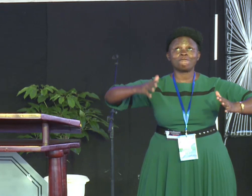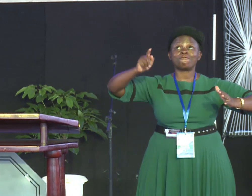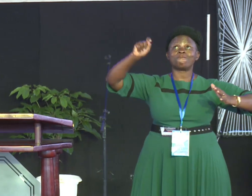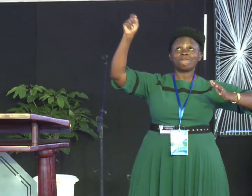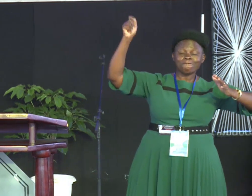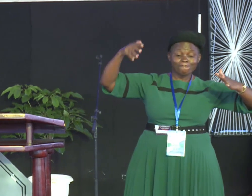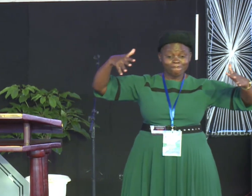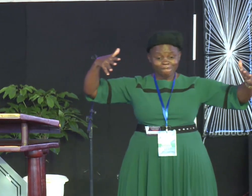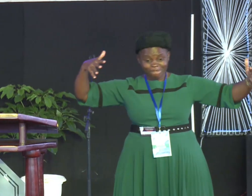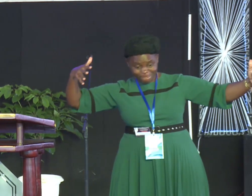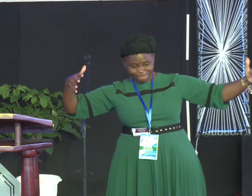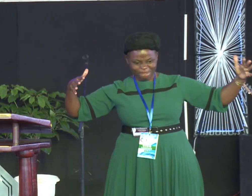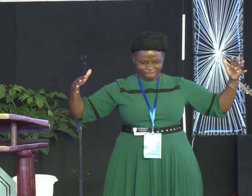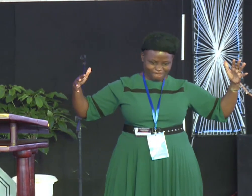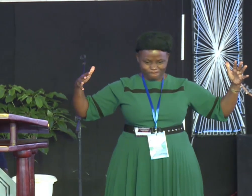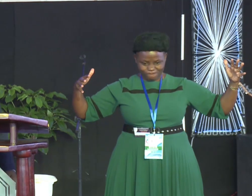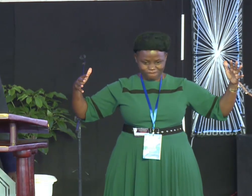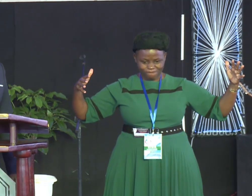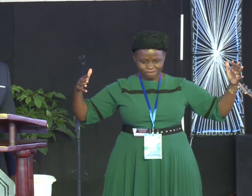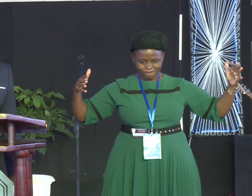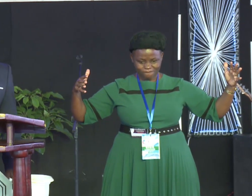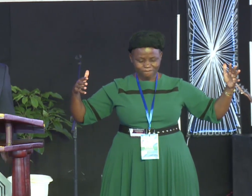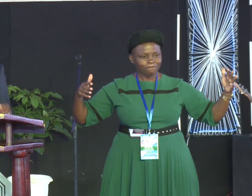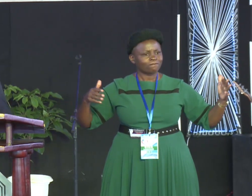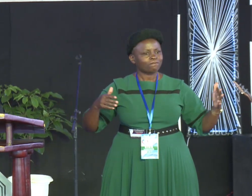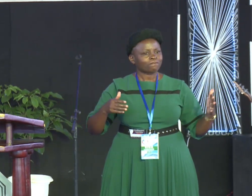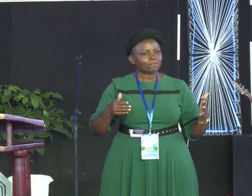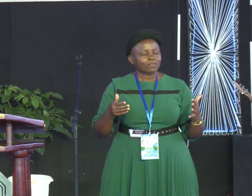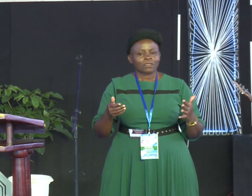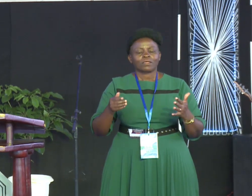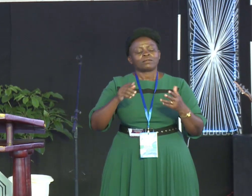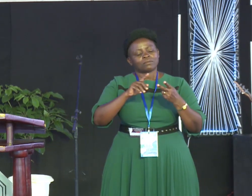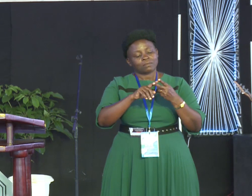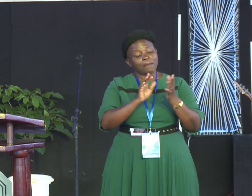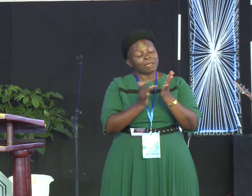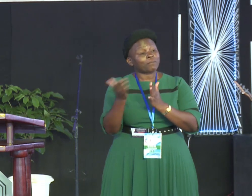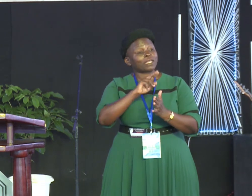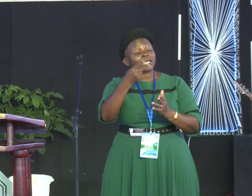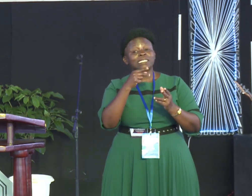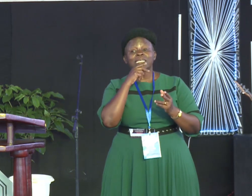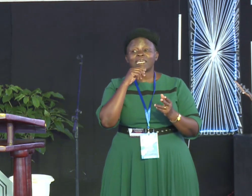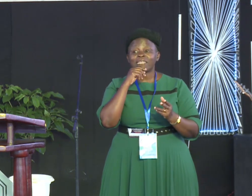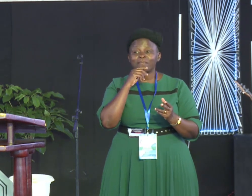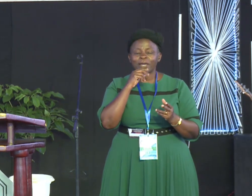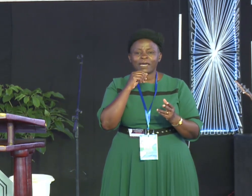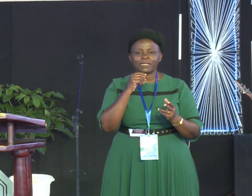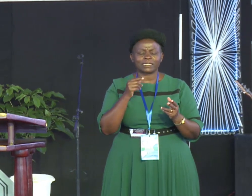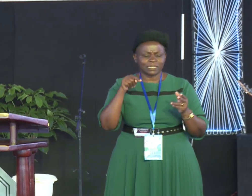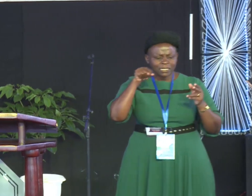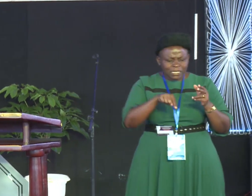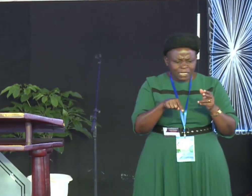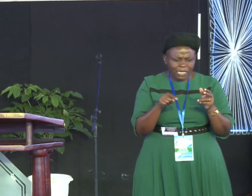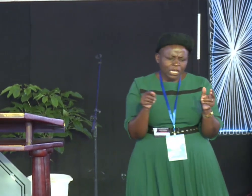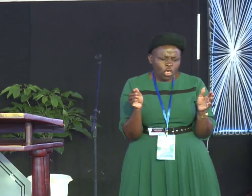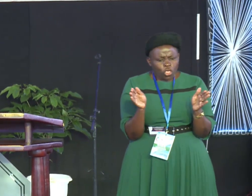Bible explains how gigantic he was. Bible nereeta omusajja owokubiri eno kungulu yali mutono